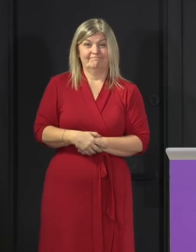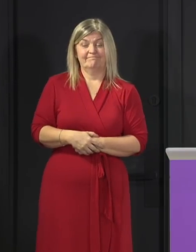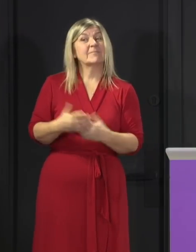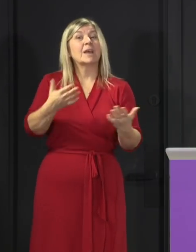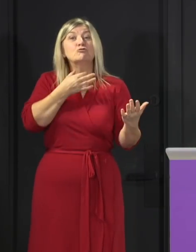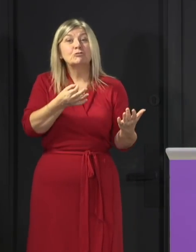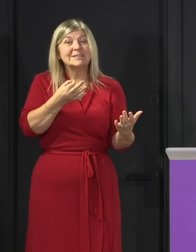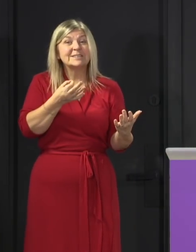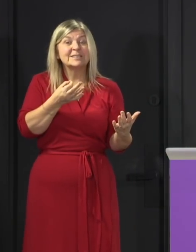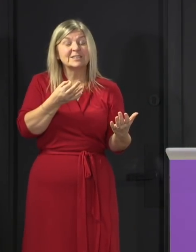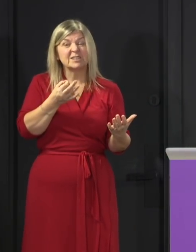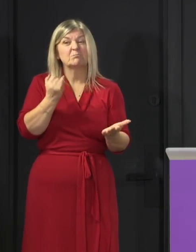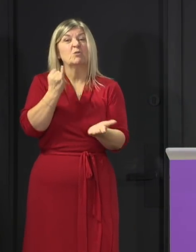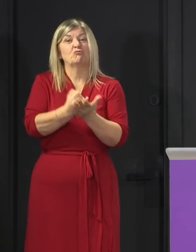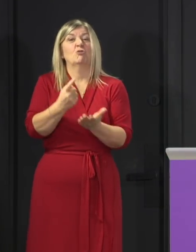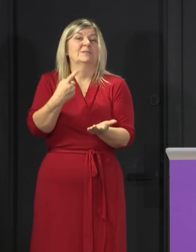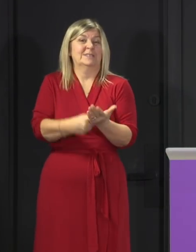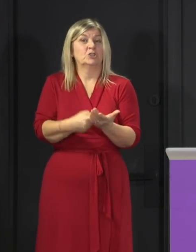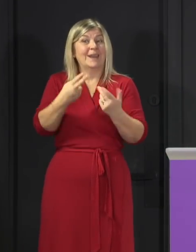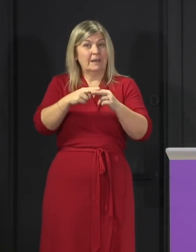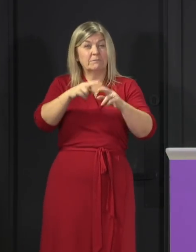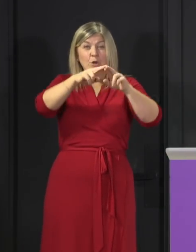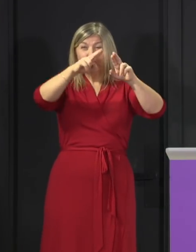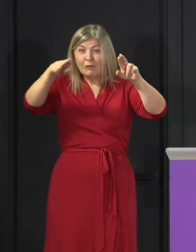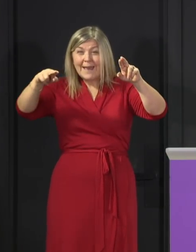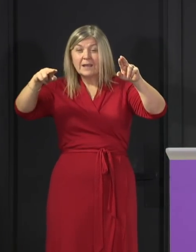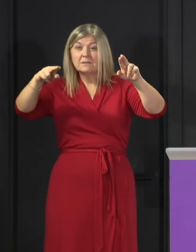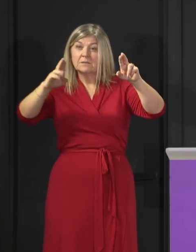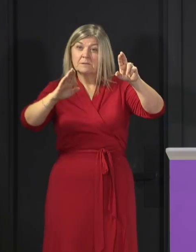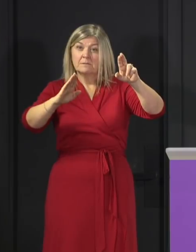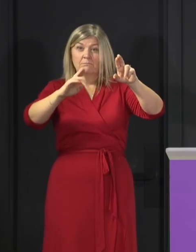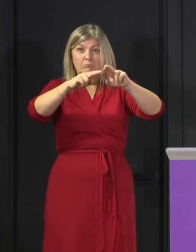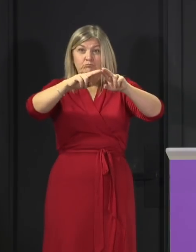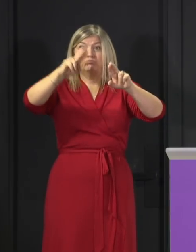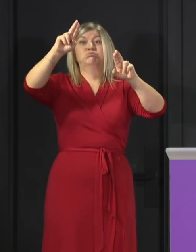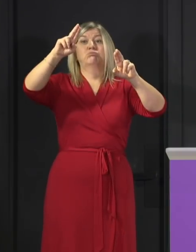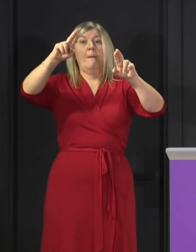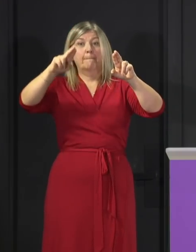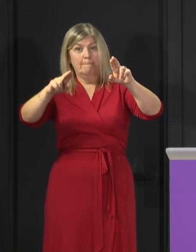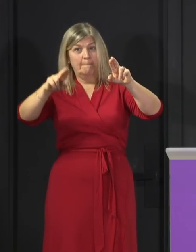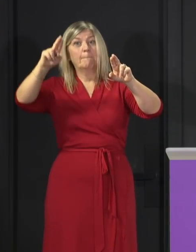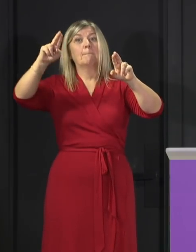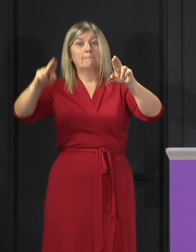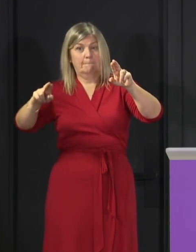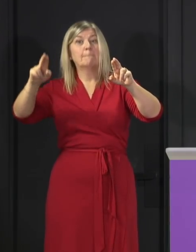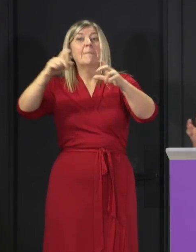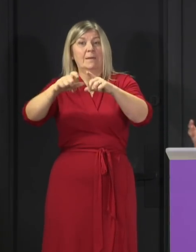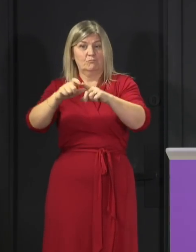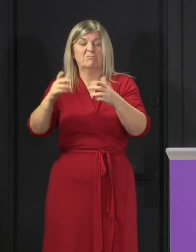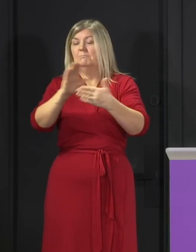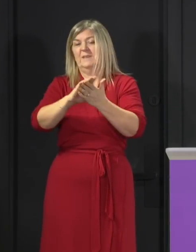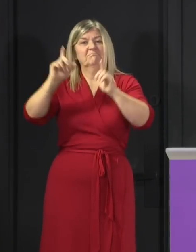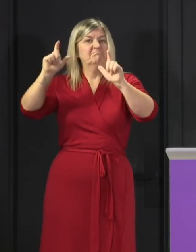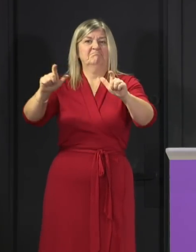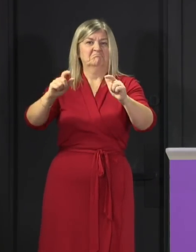think would be right to take on a rising trend of cases in the capital city to substantially ease restrictions, because in 2 or 3